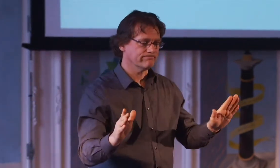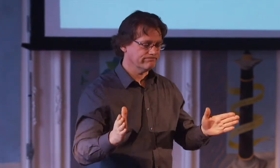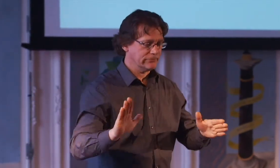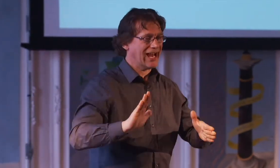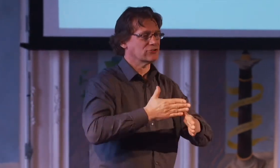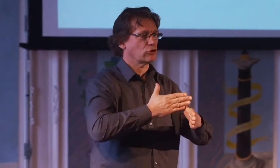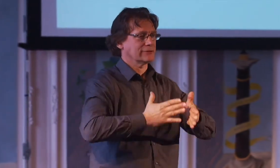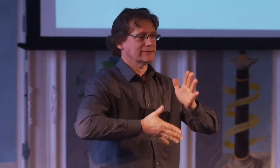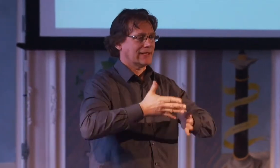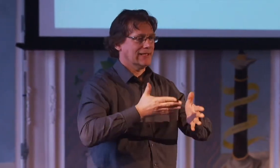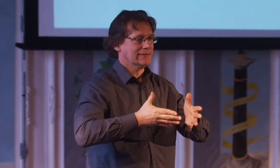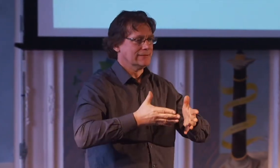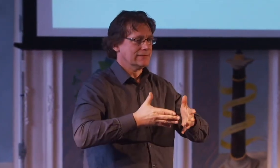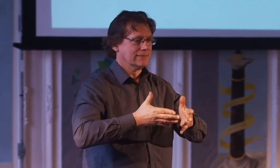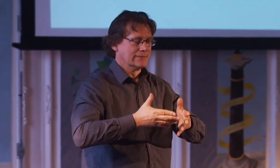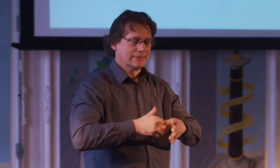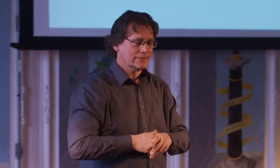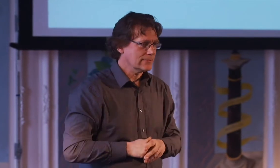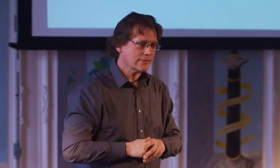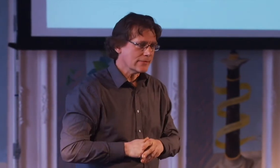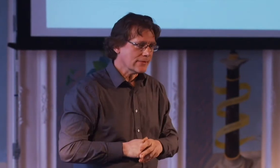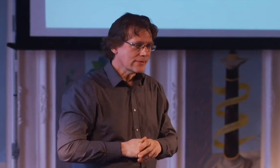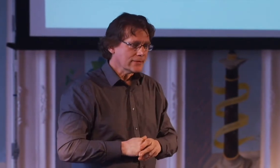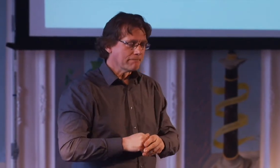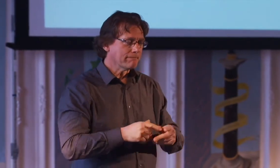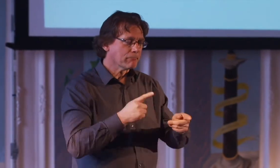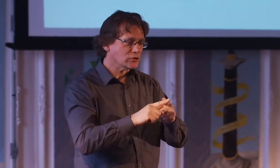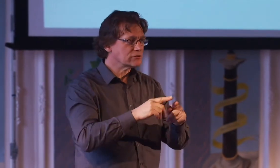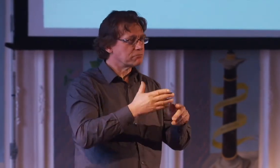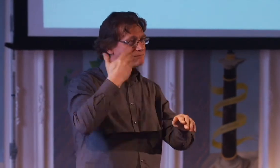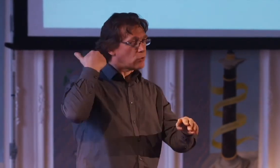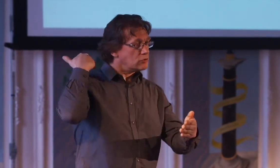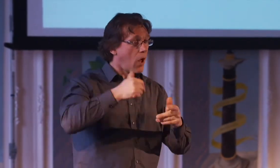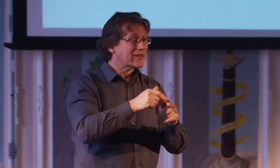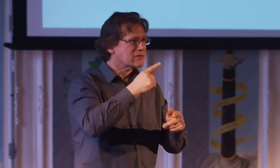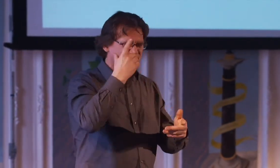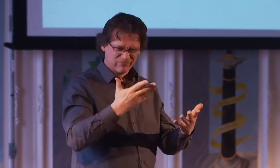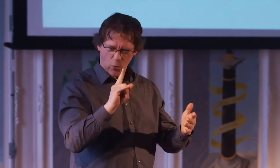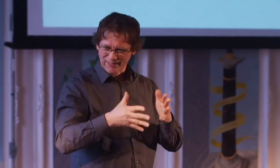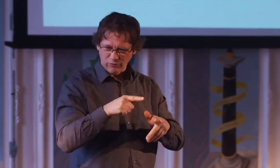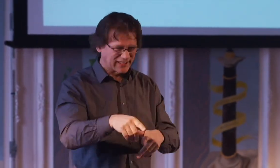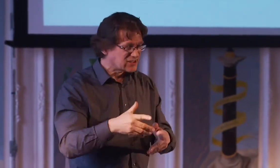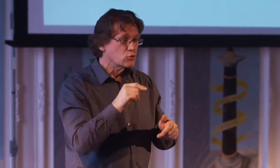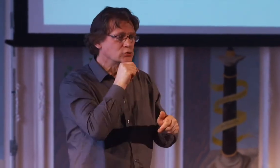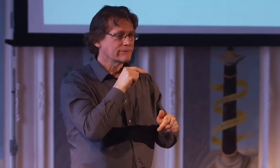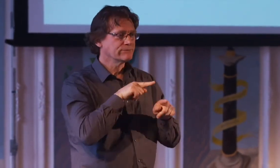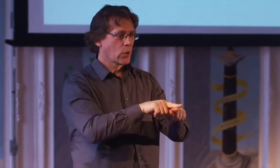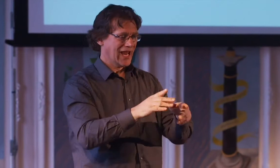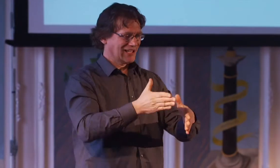BSL linguists. We decided we wouldn't use initialized signs, because previously with technical signs, if